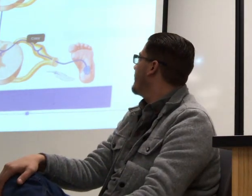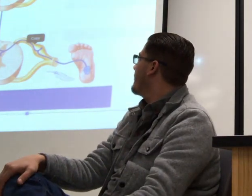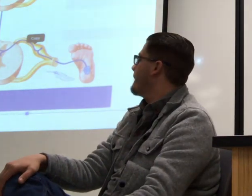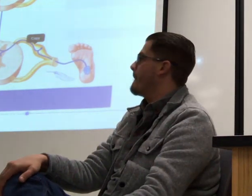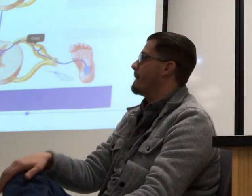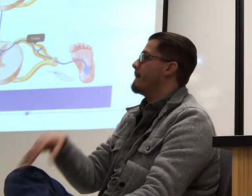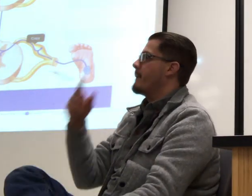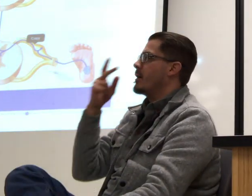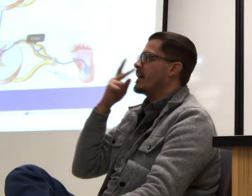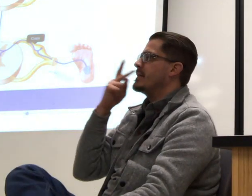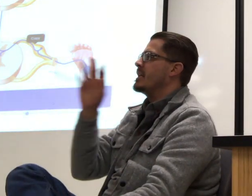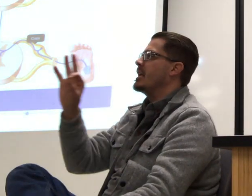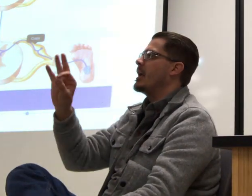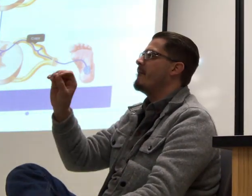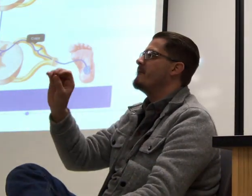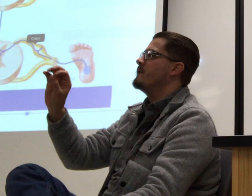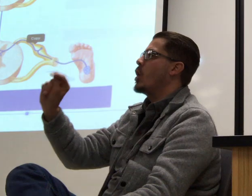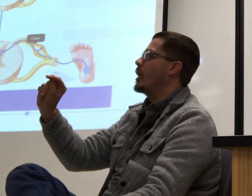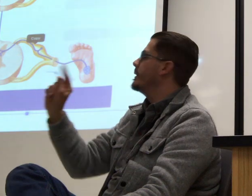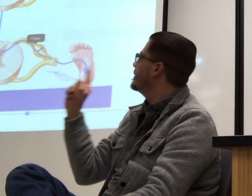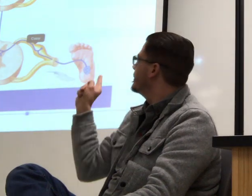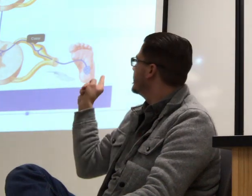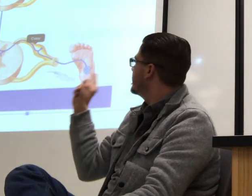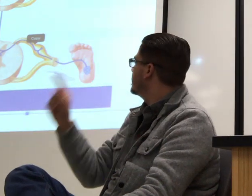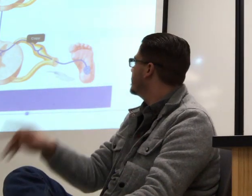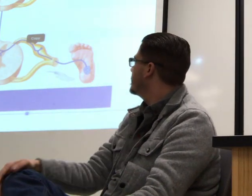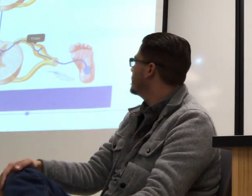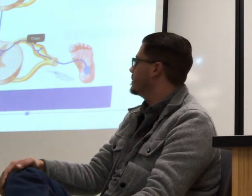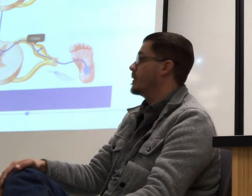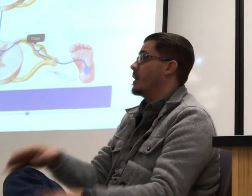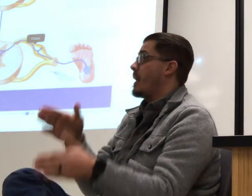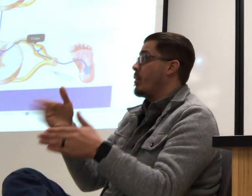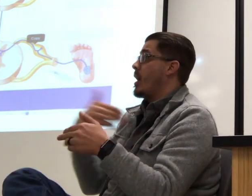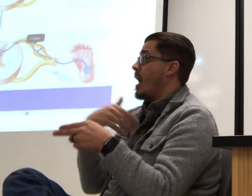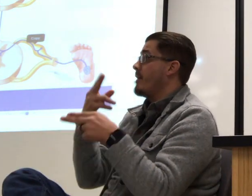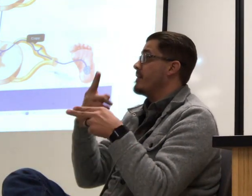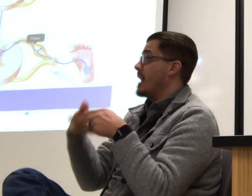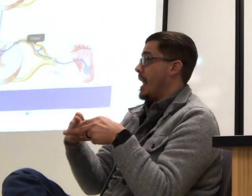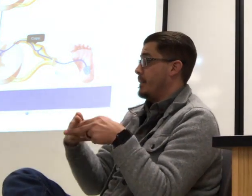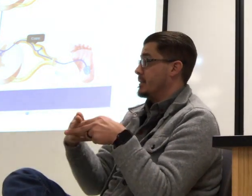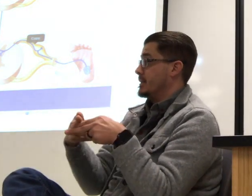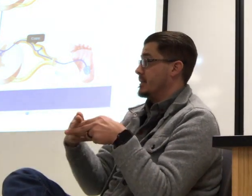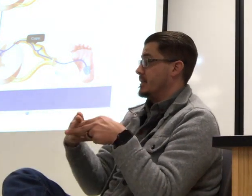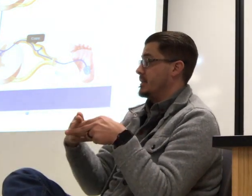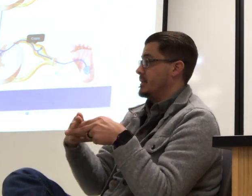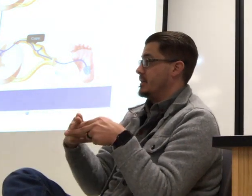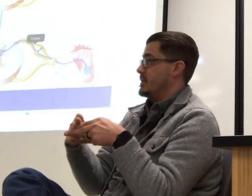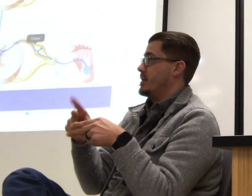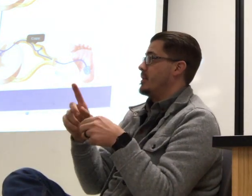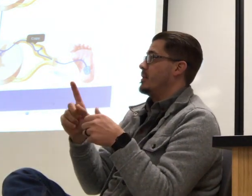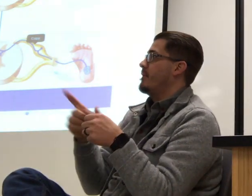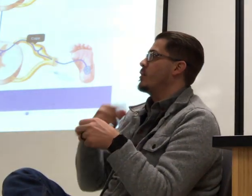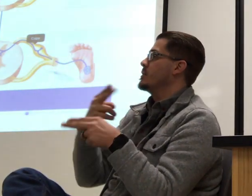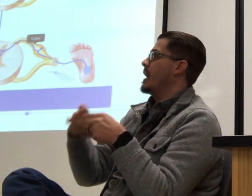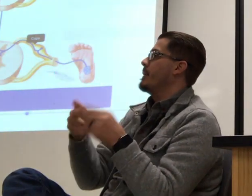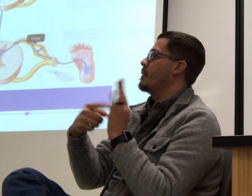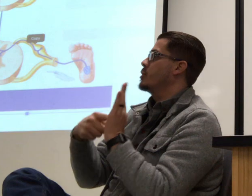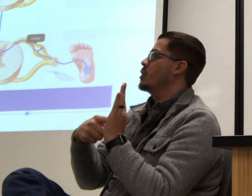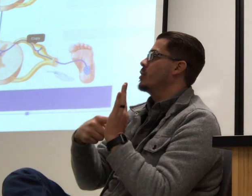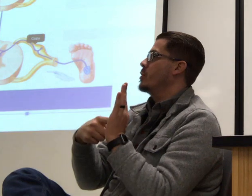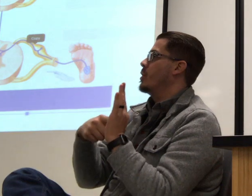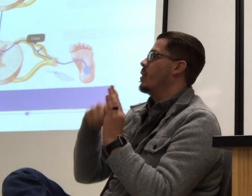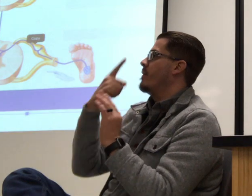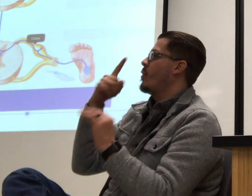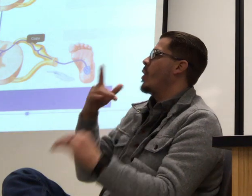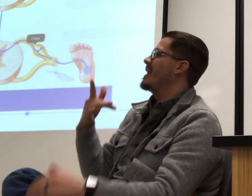so you can see the foot a little bit better on that figure. These pathways have names. The first one I'm going to show you are for